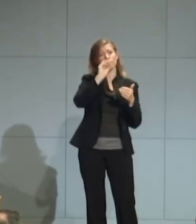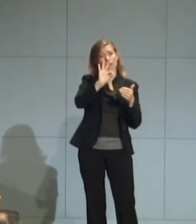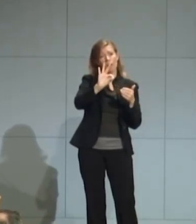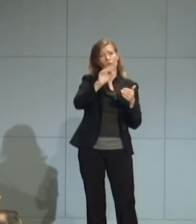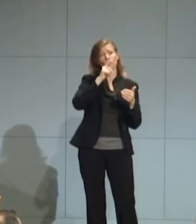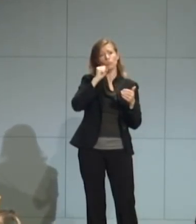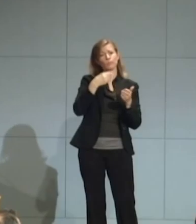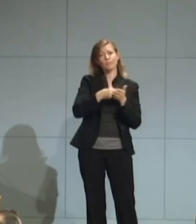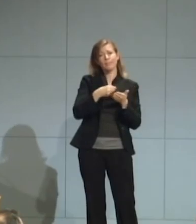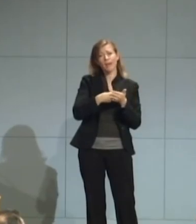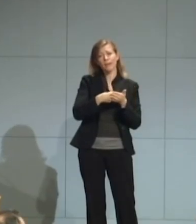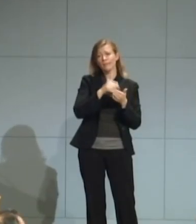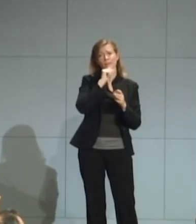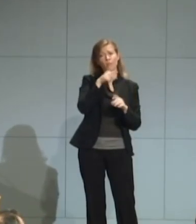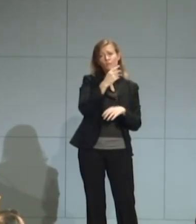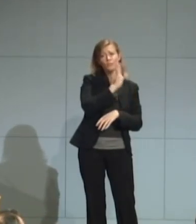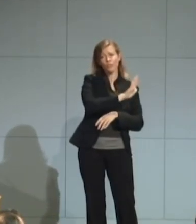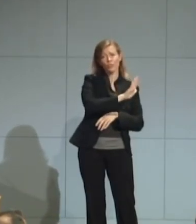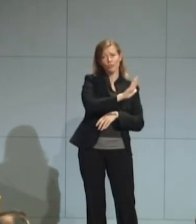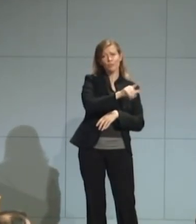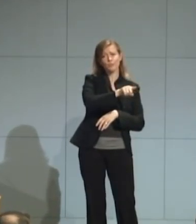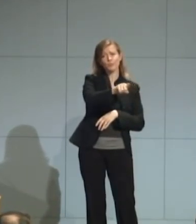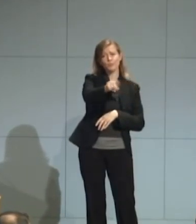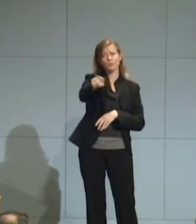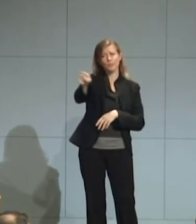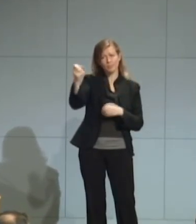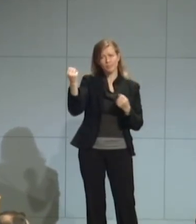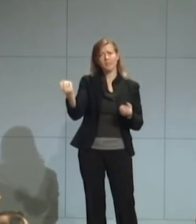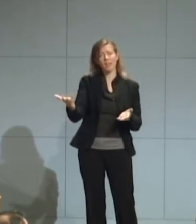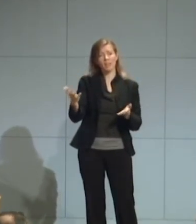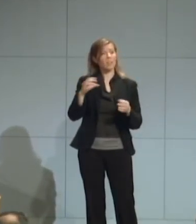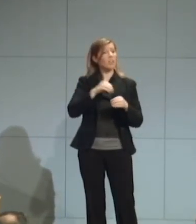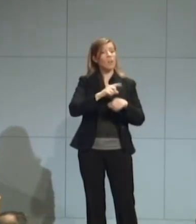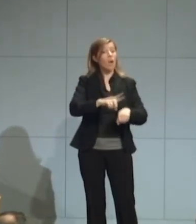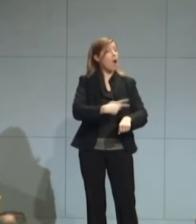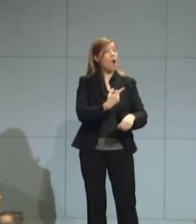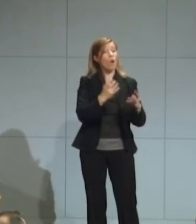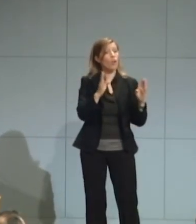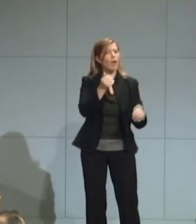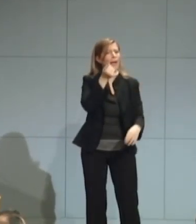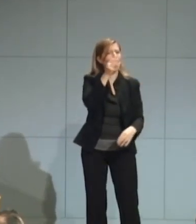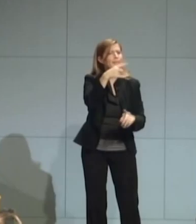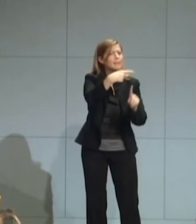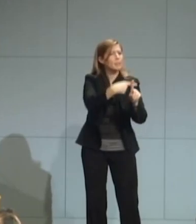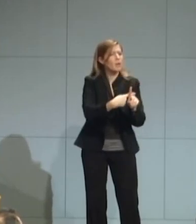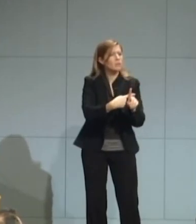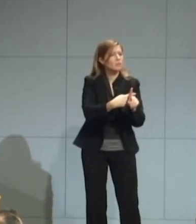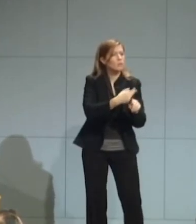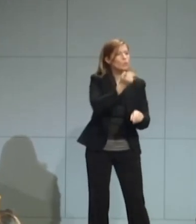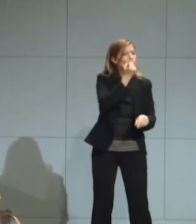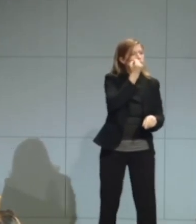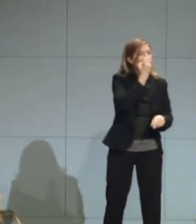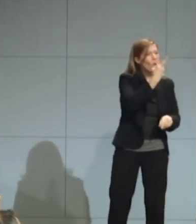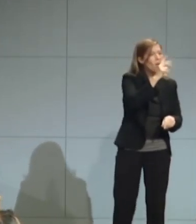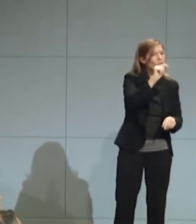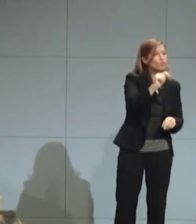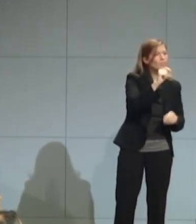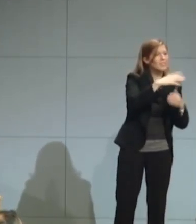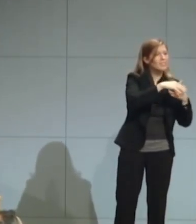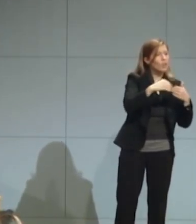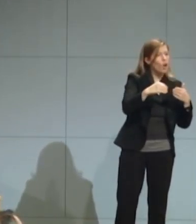land and property. And when you're not allowed in the first generation to accumulate property, you can't do what?